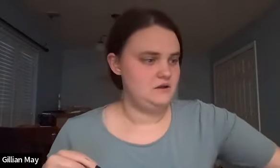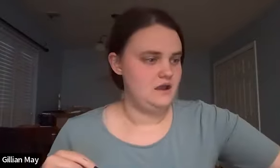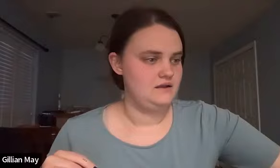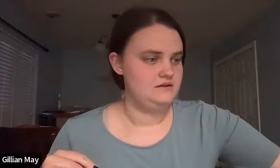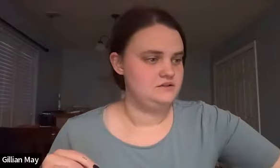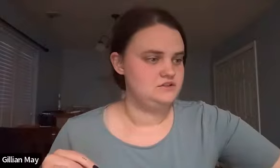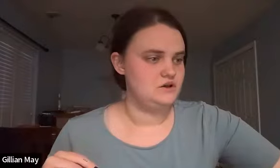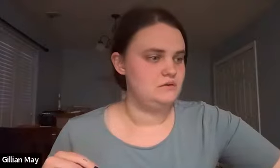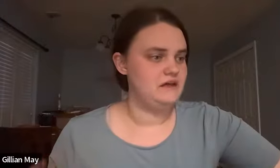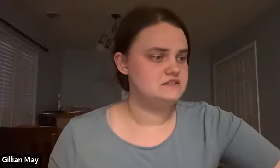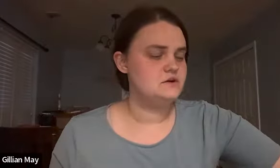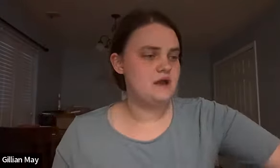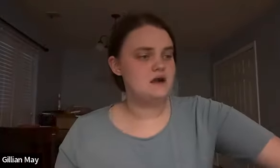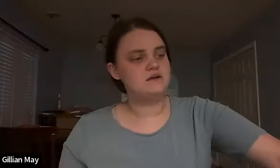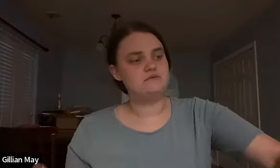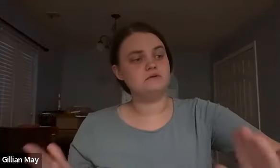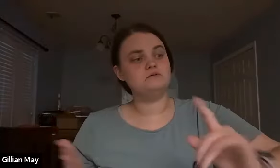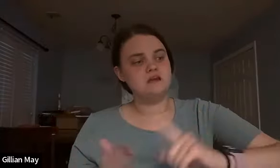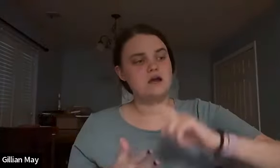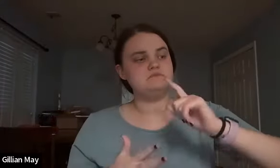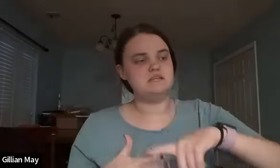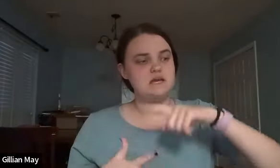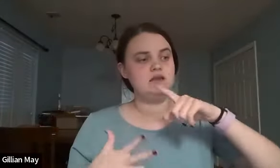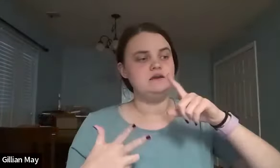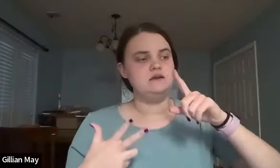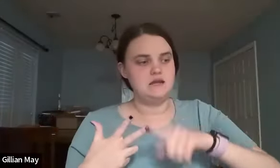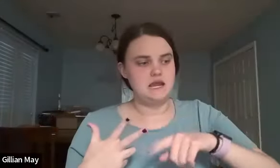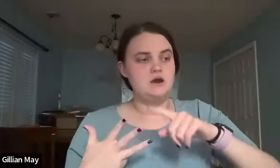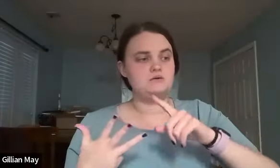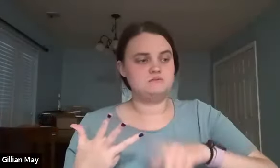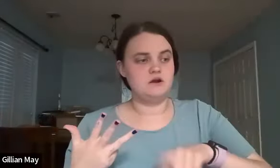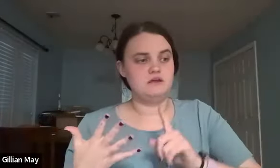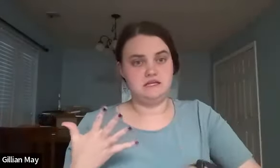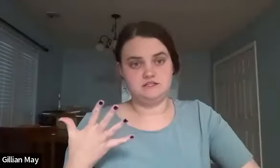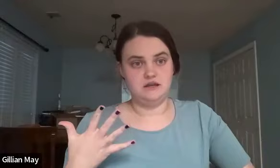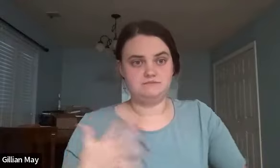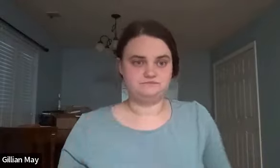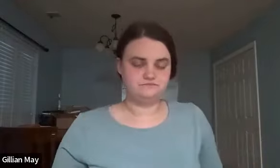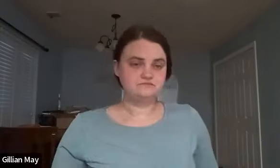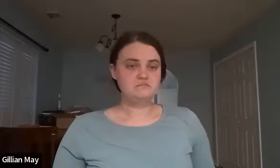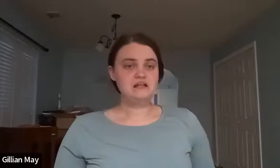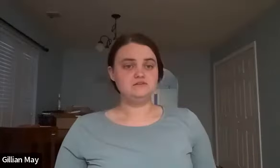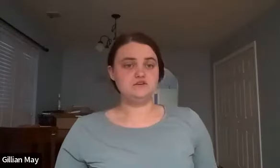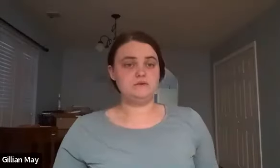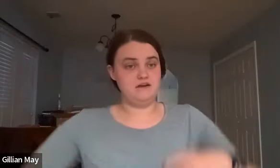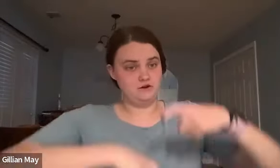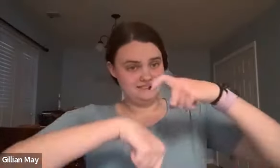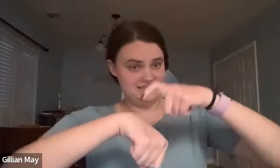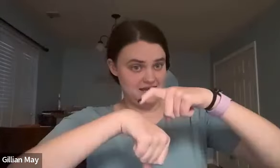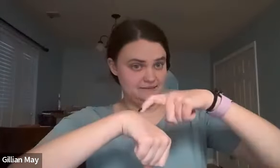Okay, so let's go back through time today, now, tomorrow, and yesterday. So we have our time.